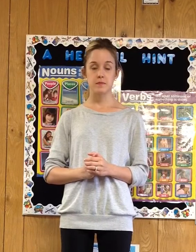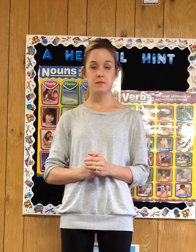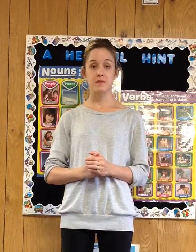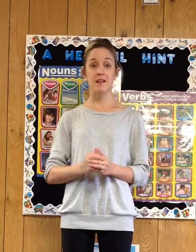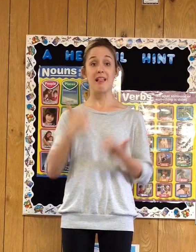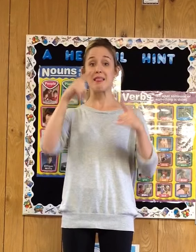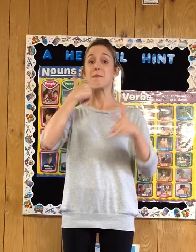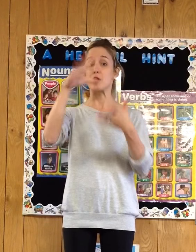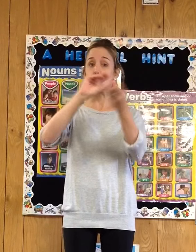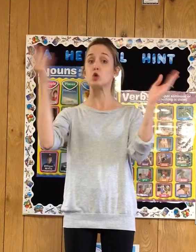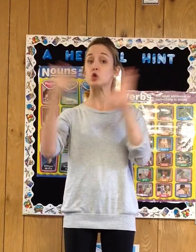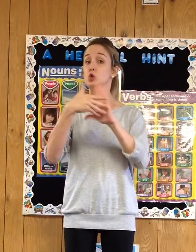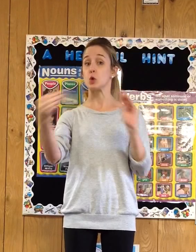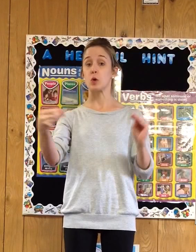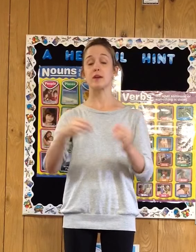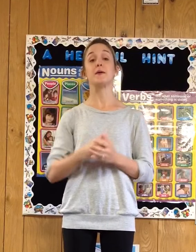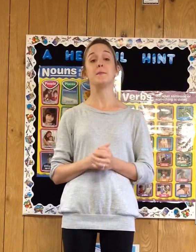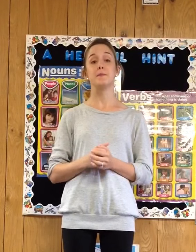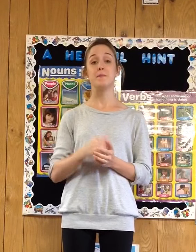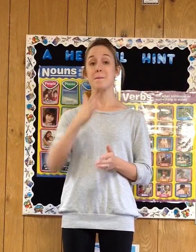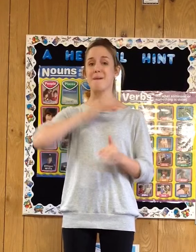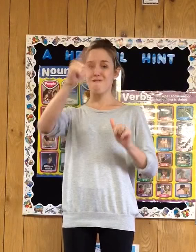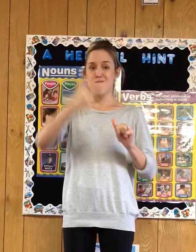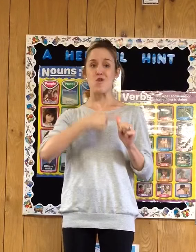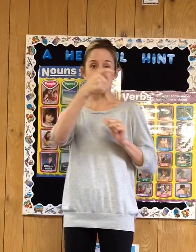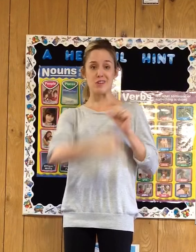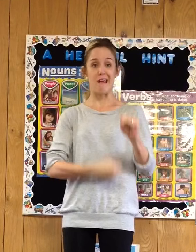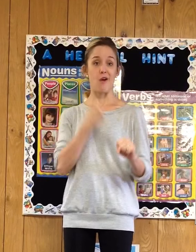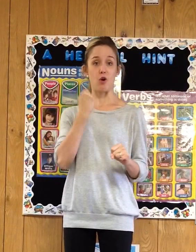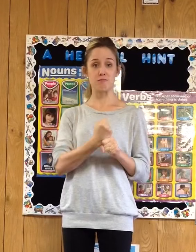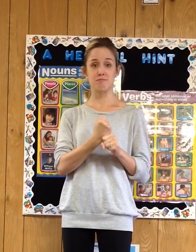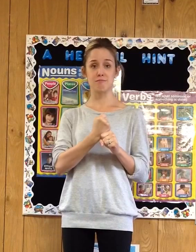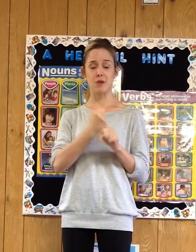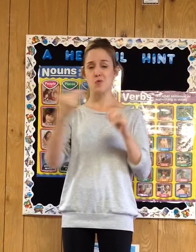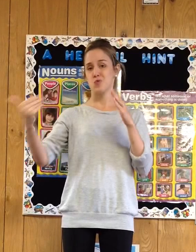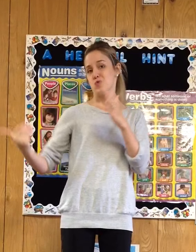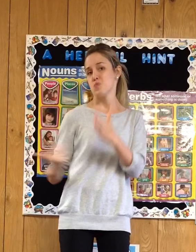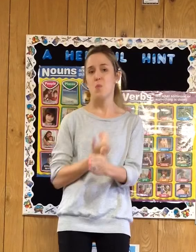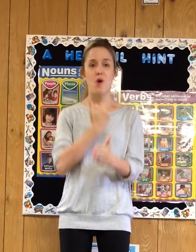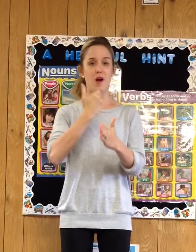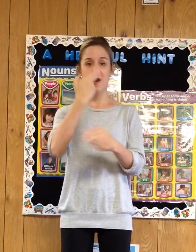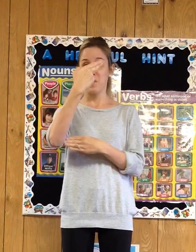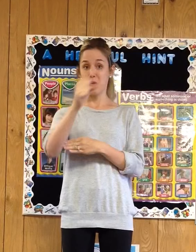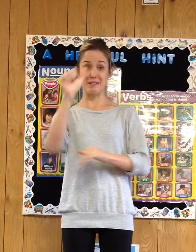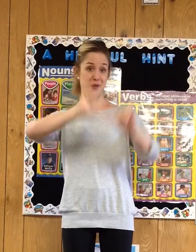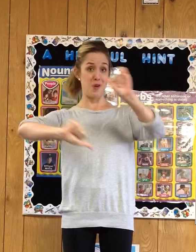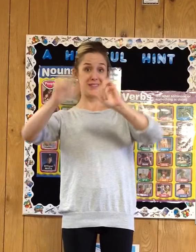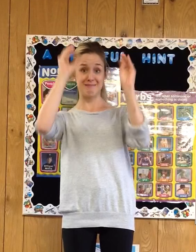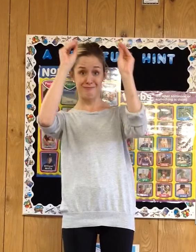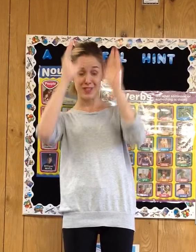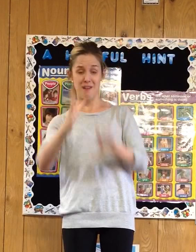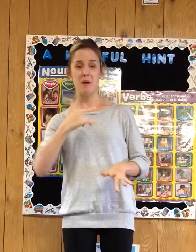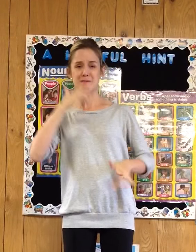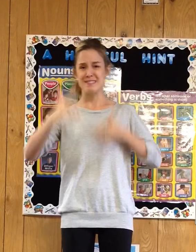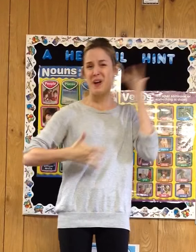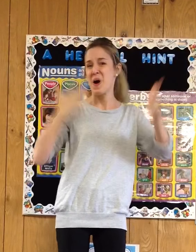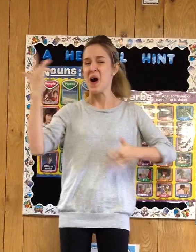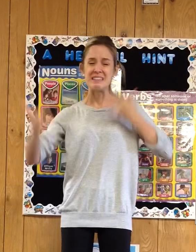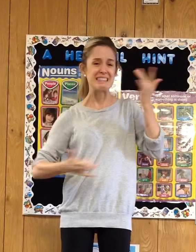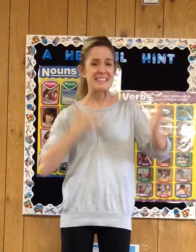Let me tell you a story. It's my first year as a new high school science teacher, and I'm so eager. I'm so